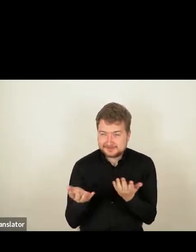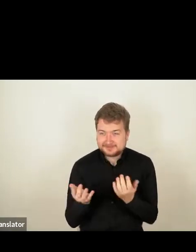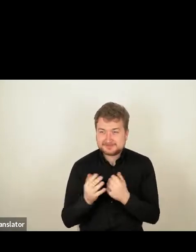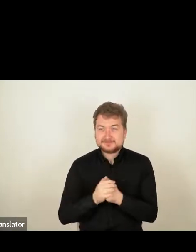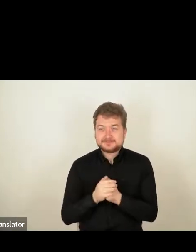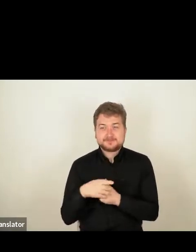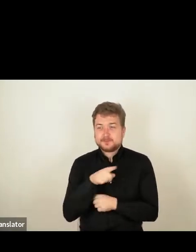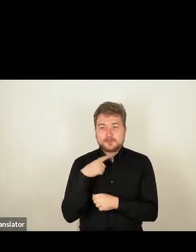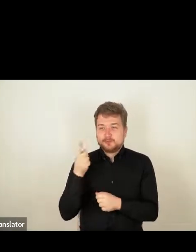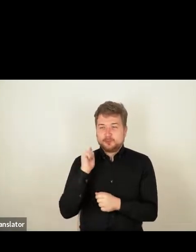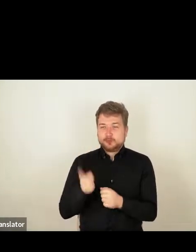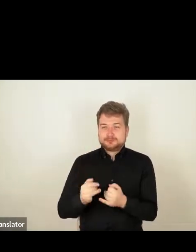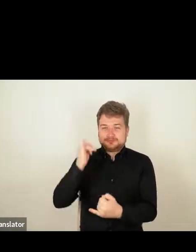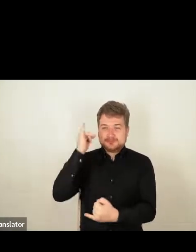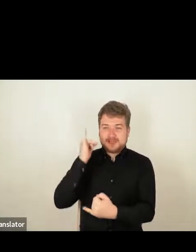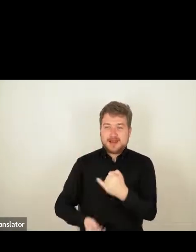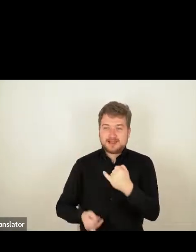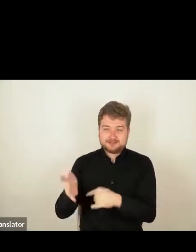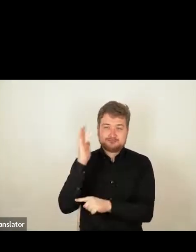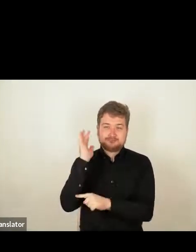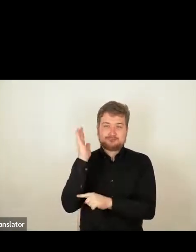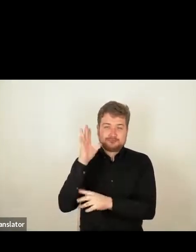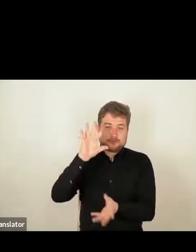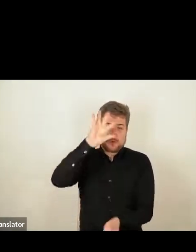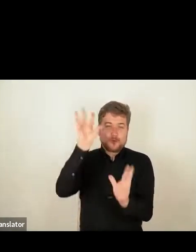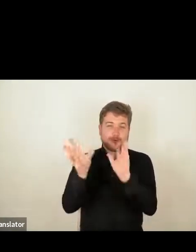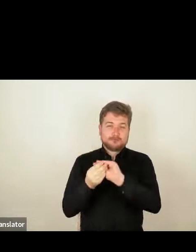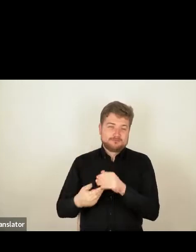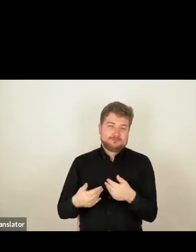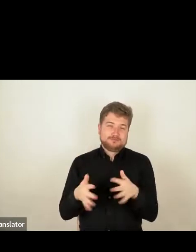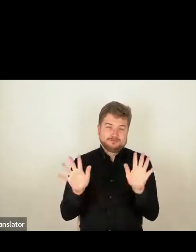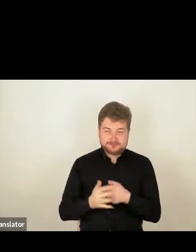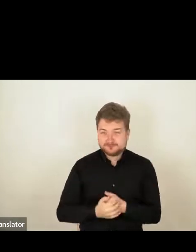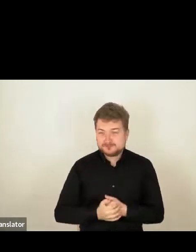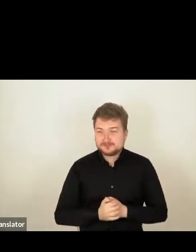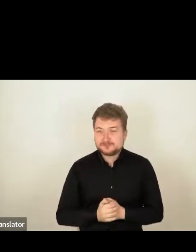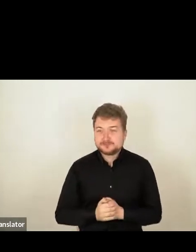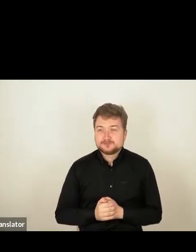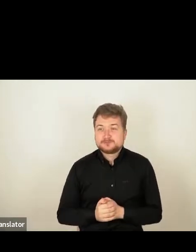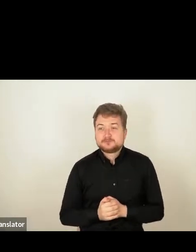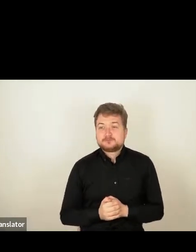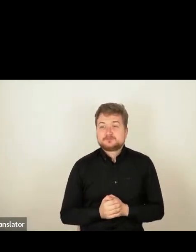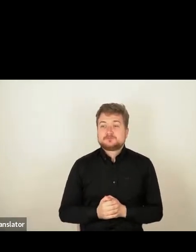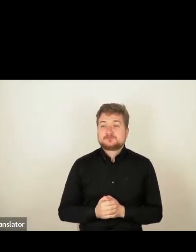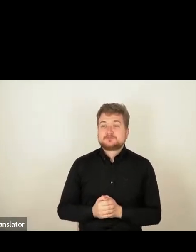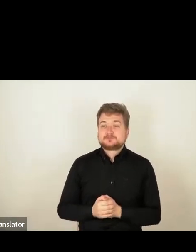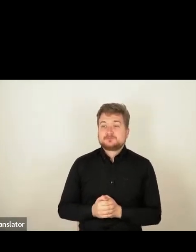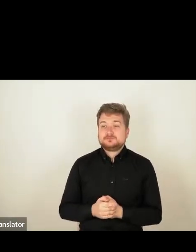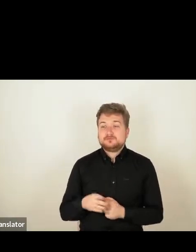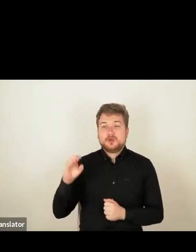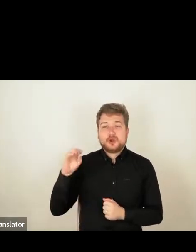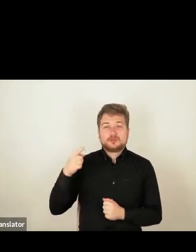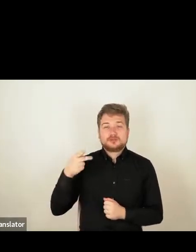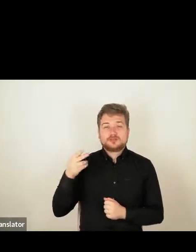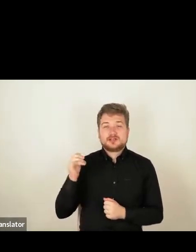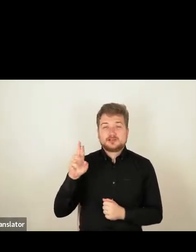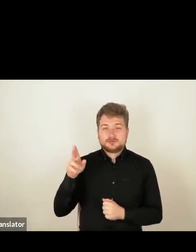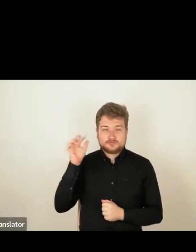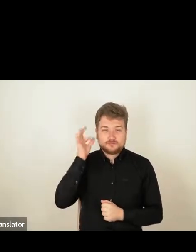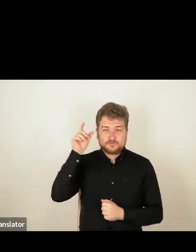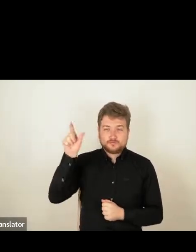remarks from our dear Yulia Netesova from ODIHR side, I would kindly ask our dear